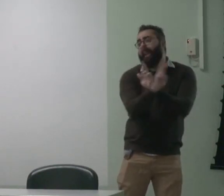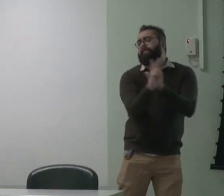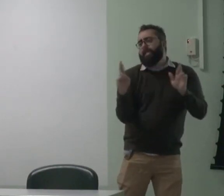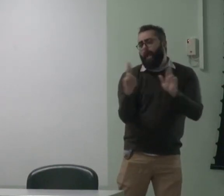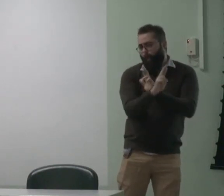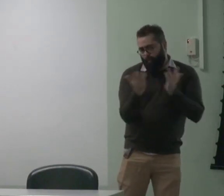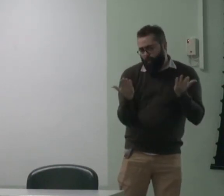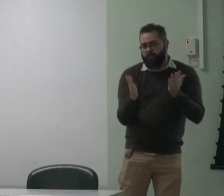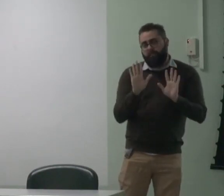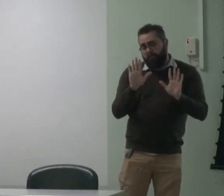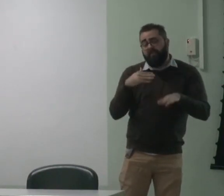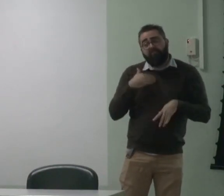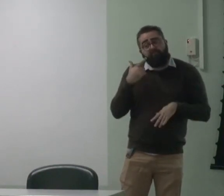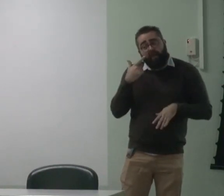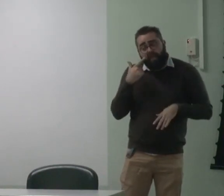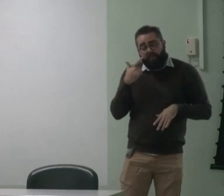sense.